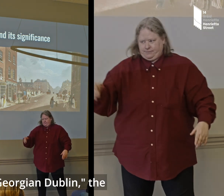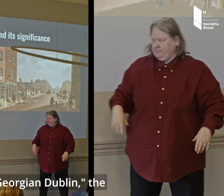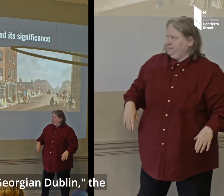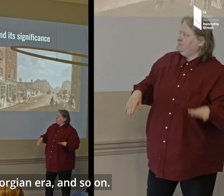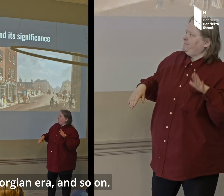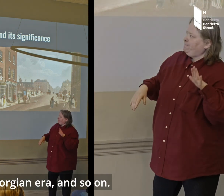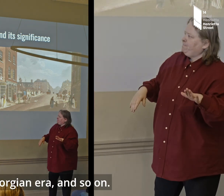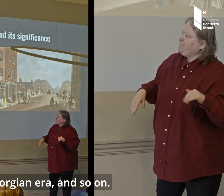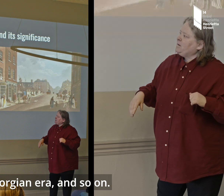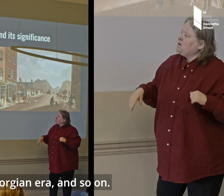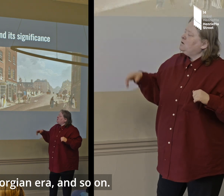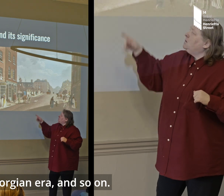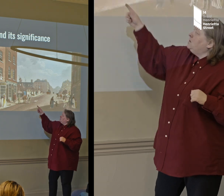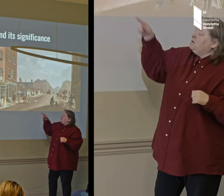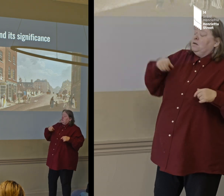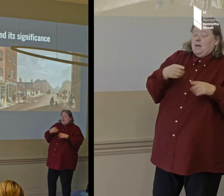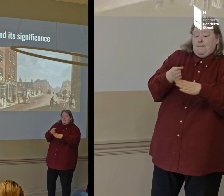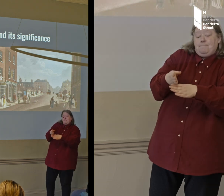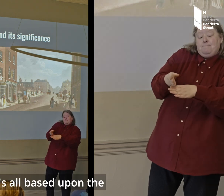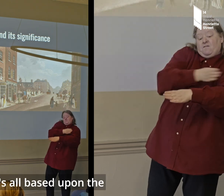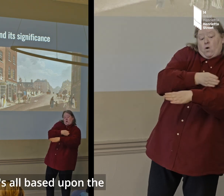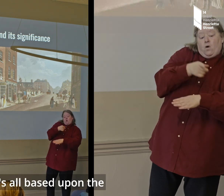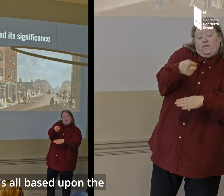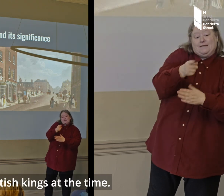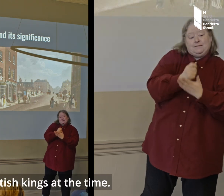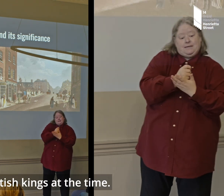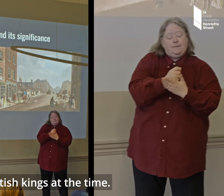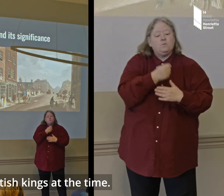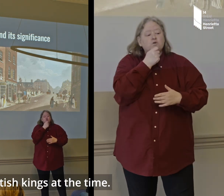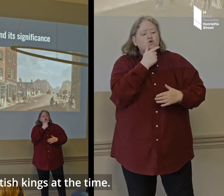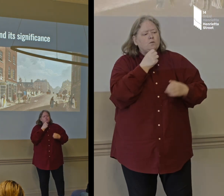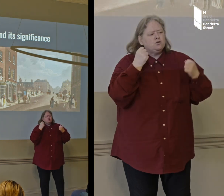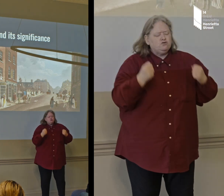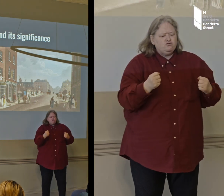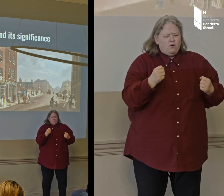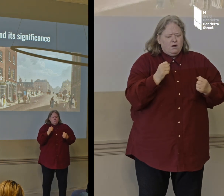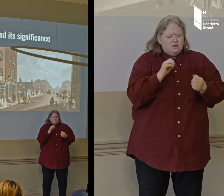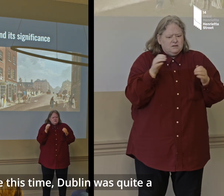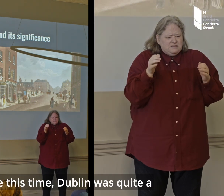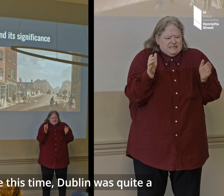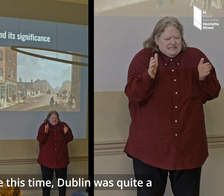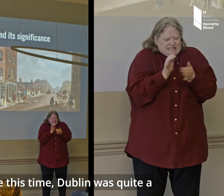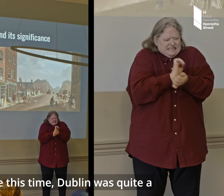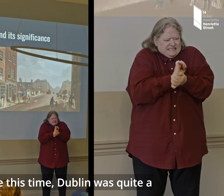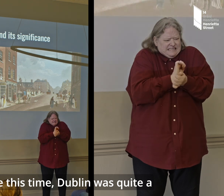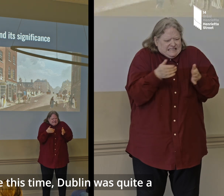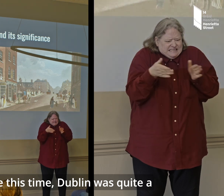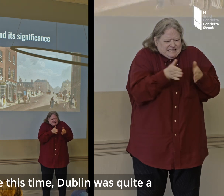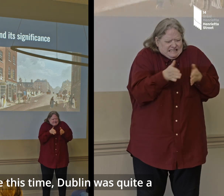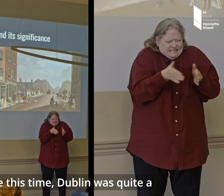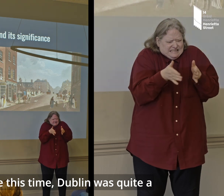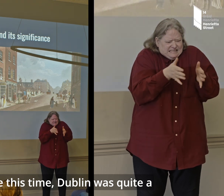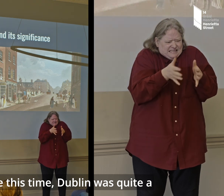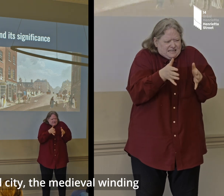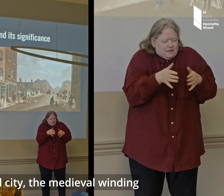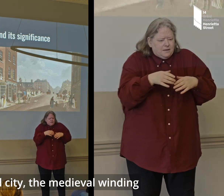Dublin, the Georgian era, and so on. It's all based upon the British kings at the time. Now, before this time,